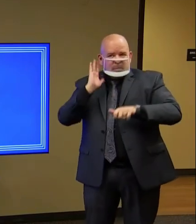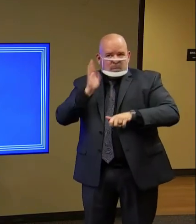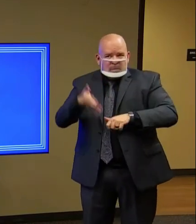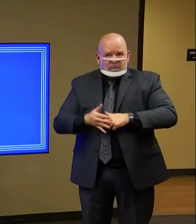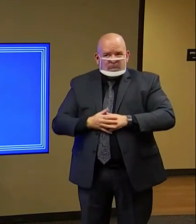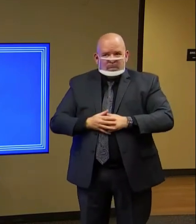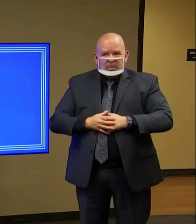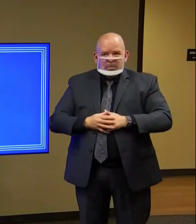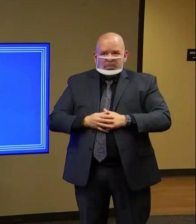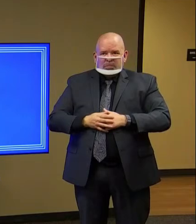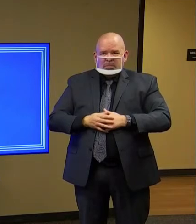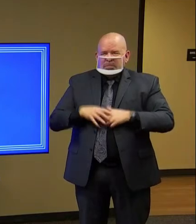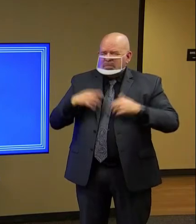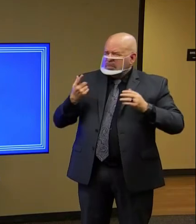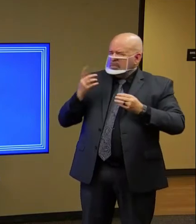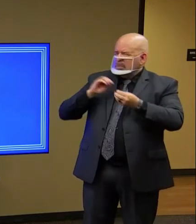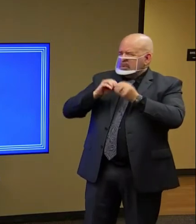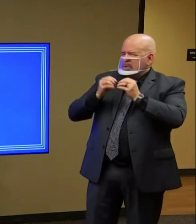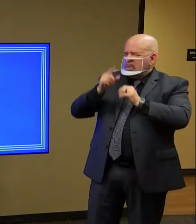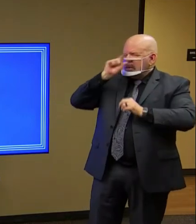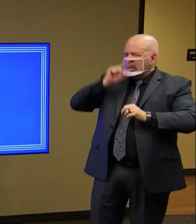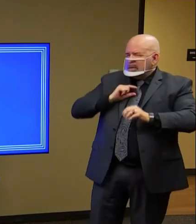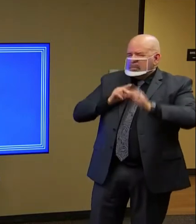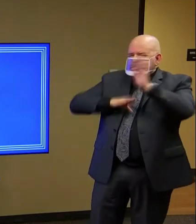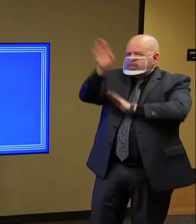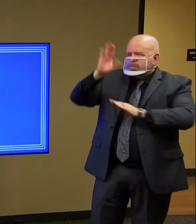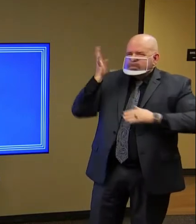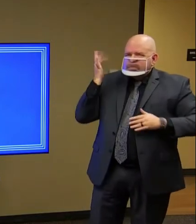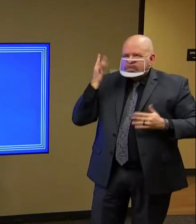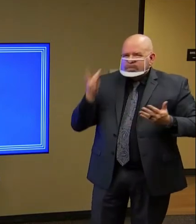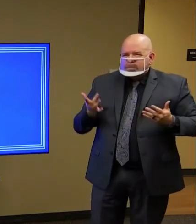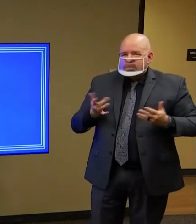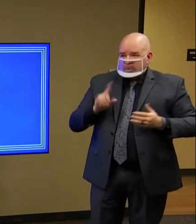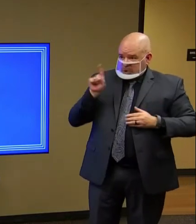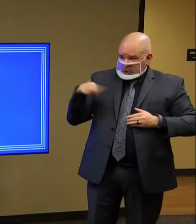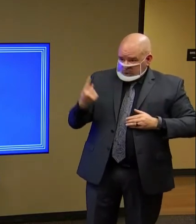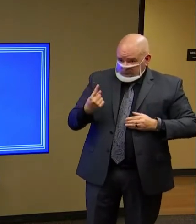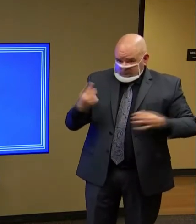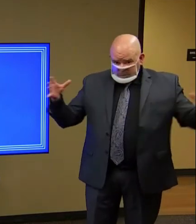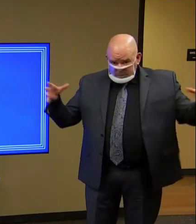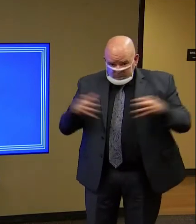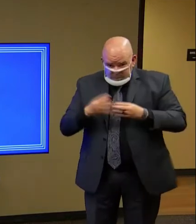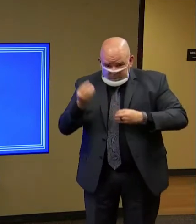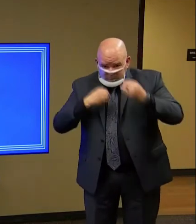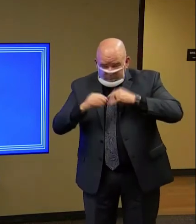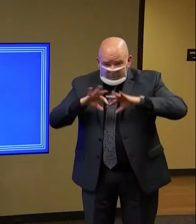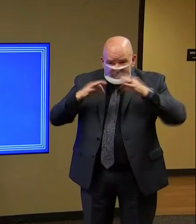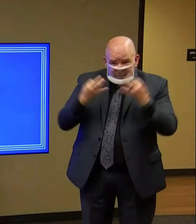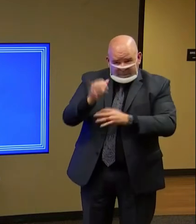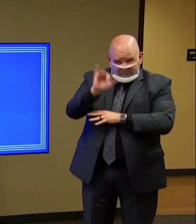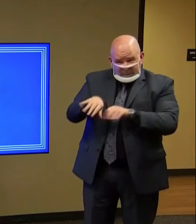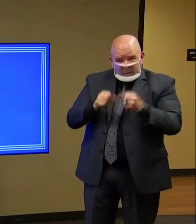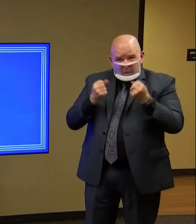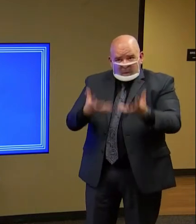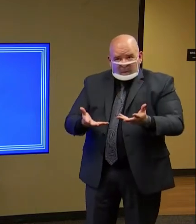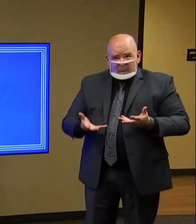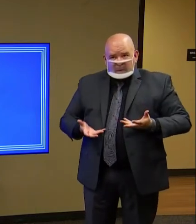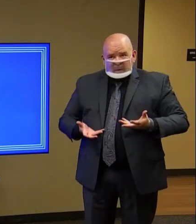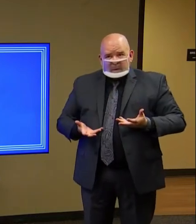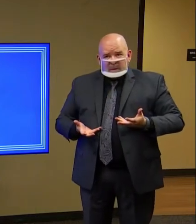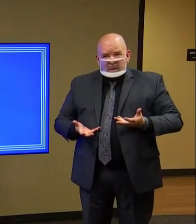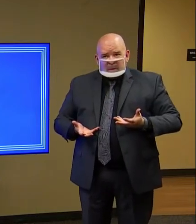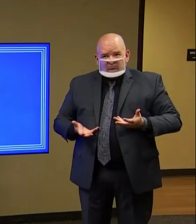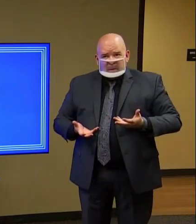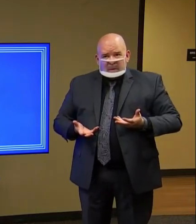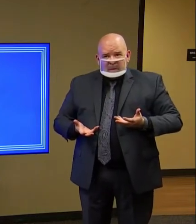numbers, what actions are? Is there a new trend here that you're seeing coming from the data? I'm